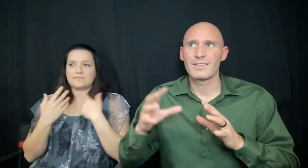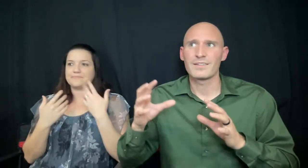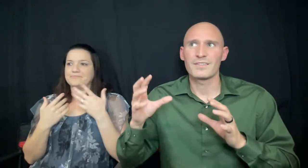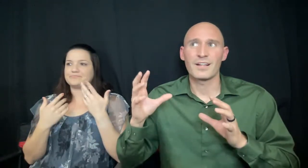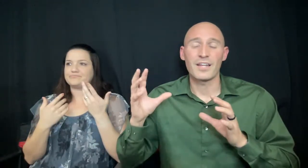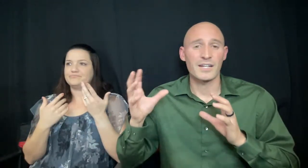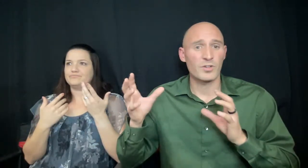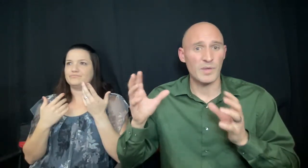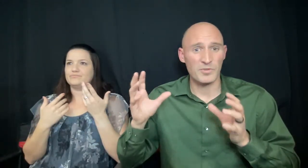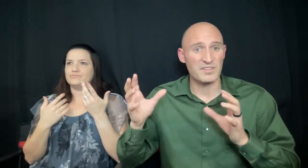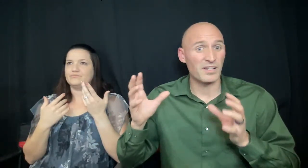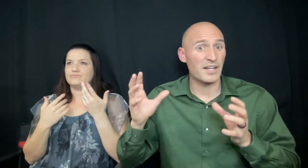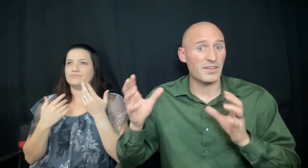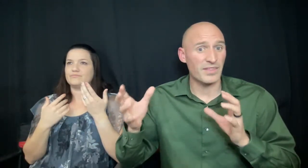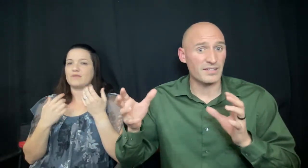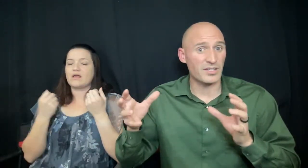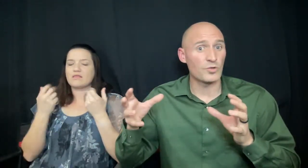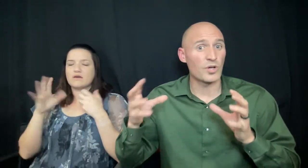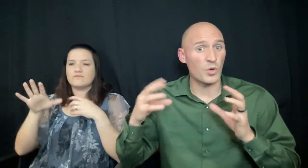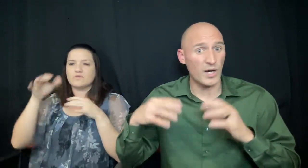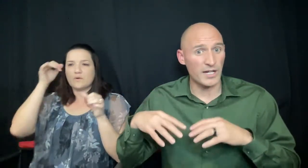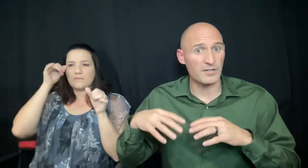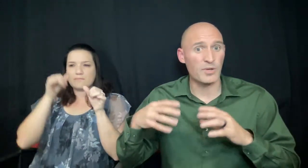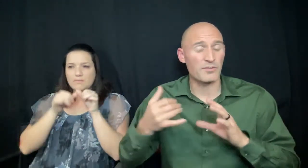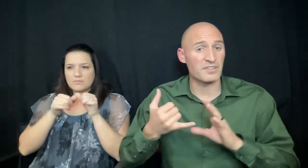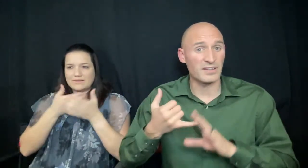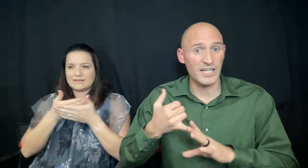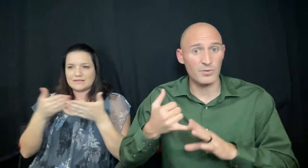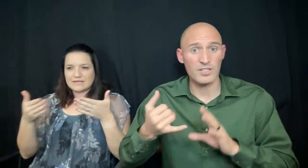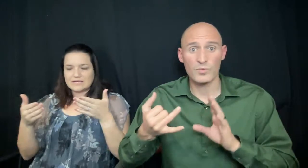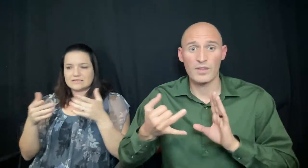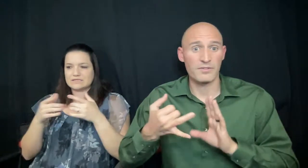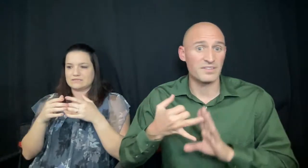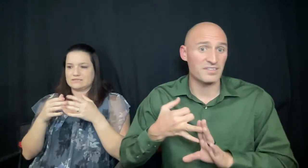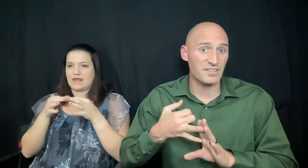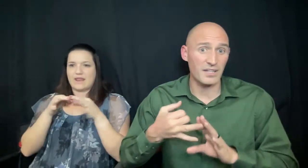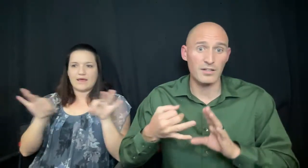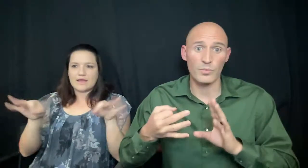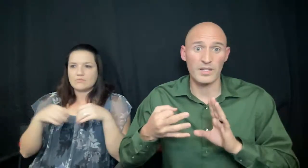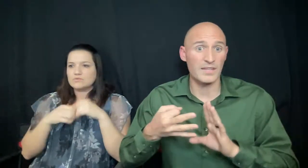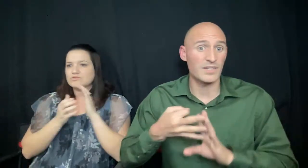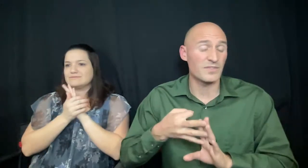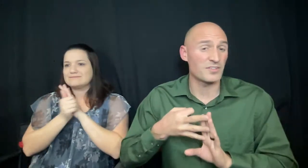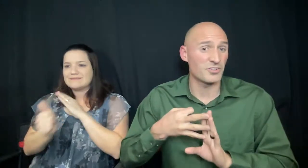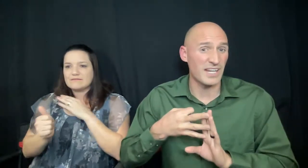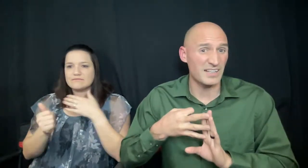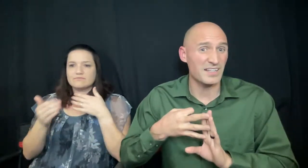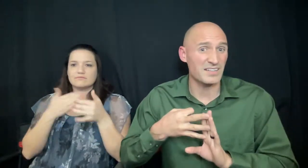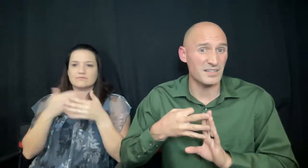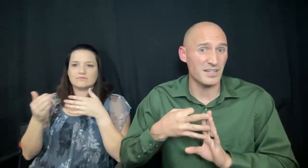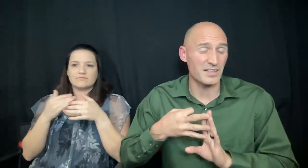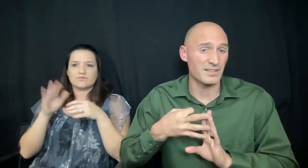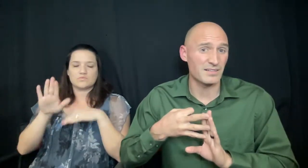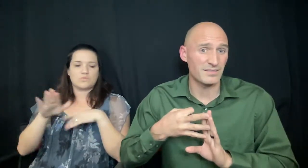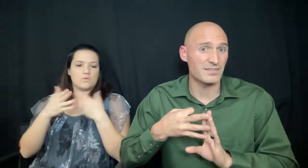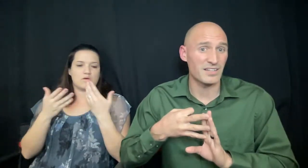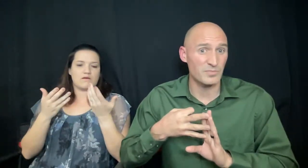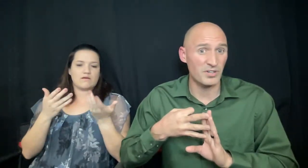because a lot of your memories and a lot of the things that you acquire, whether it's a language, whether it's a skill, even if your daily